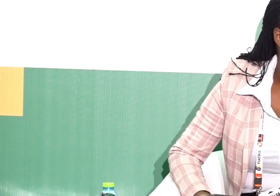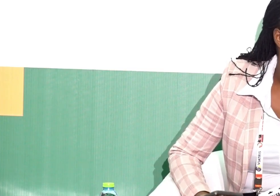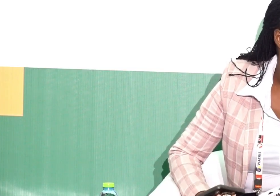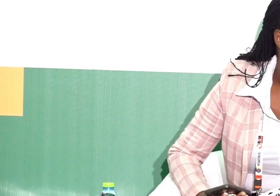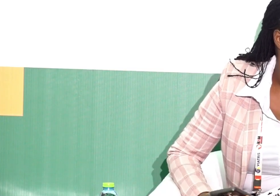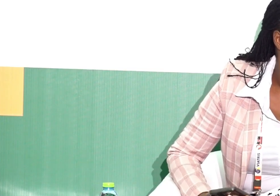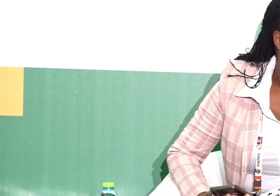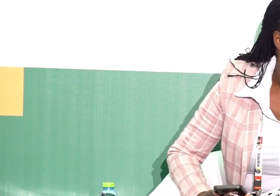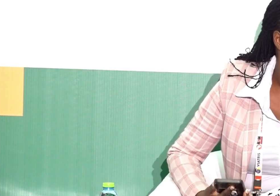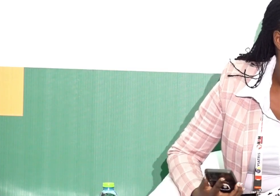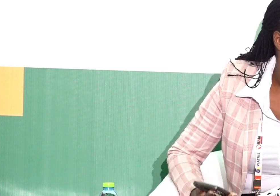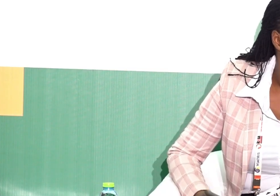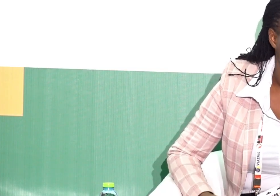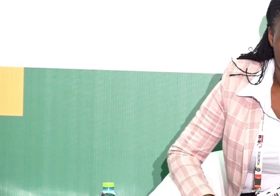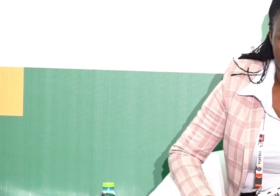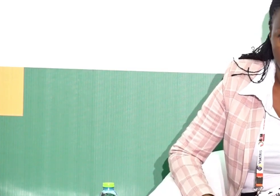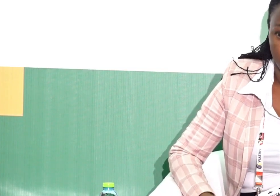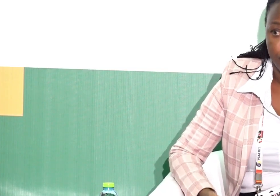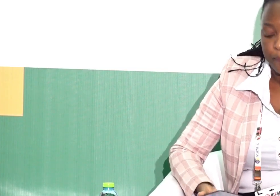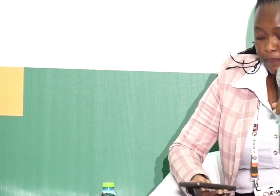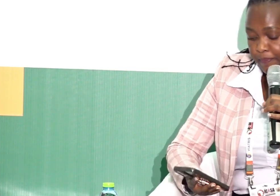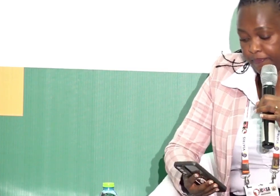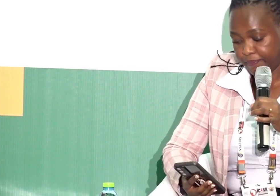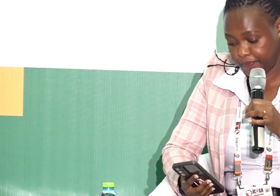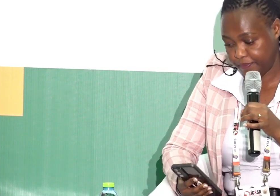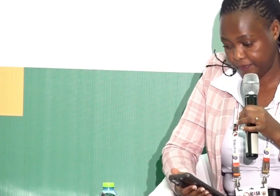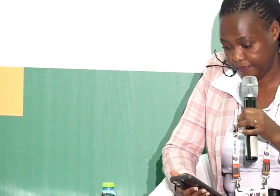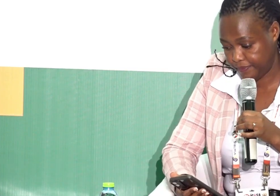to analyze and see what was happening there.